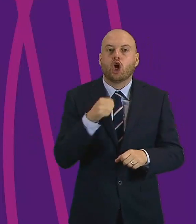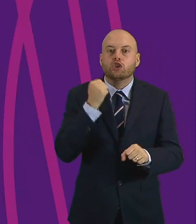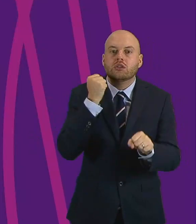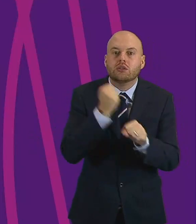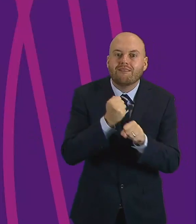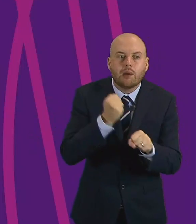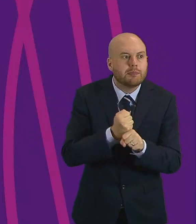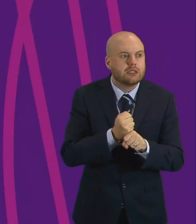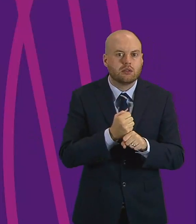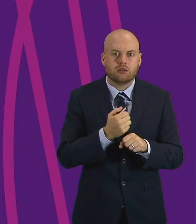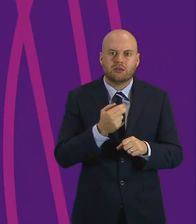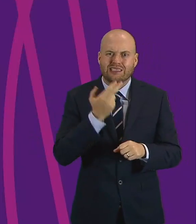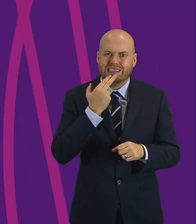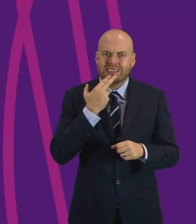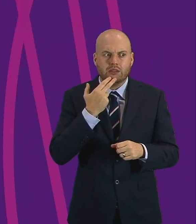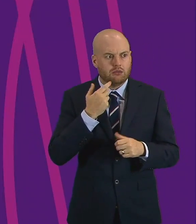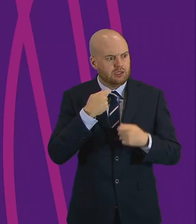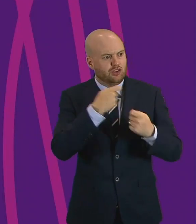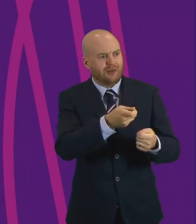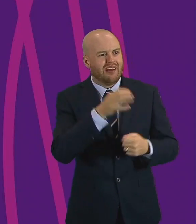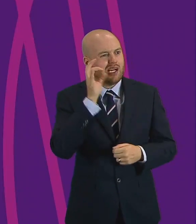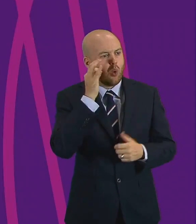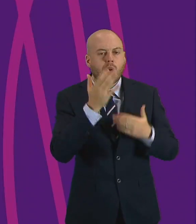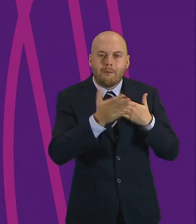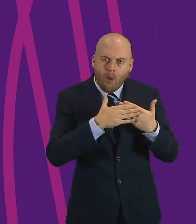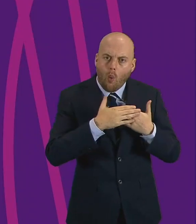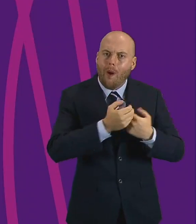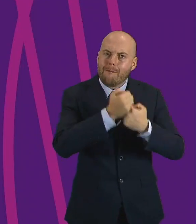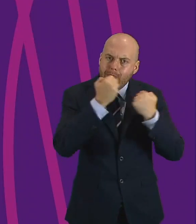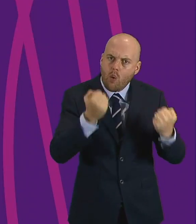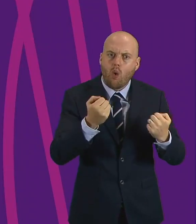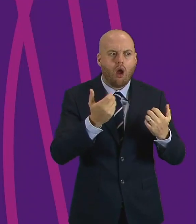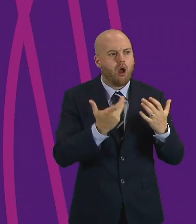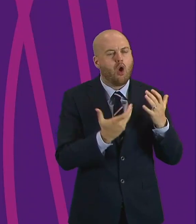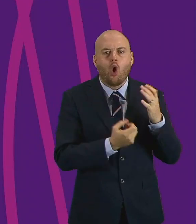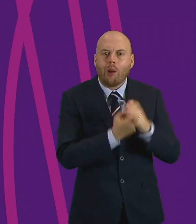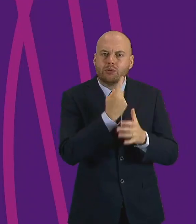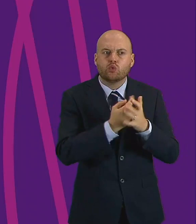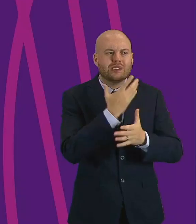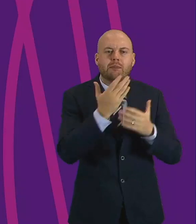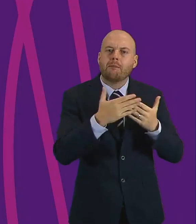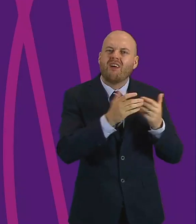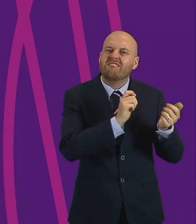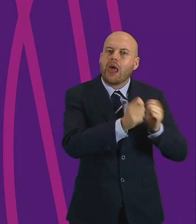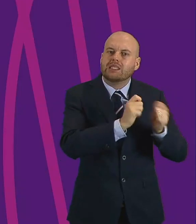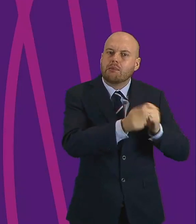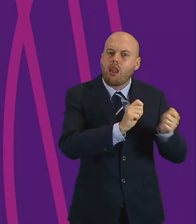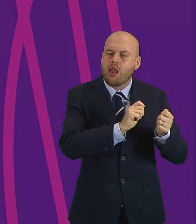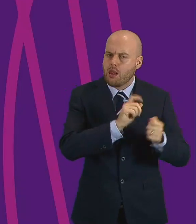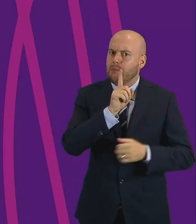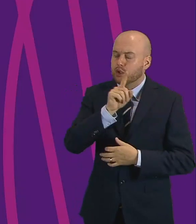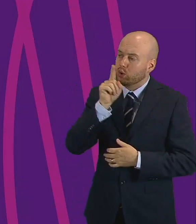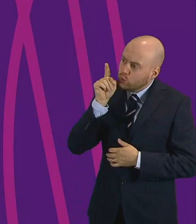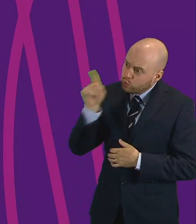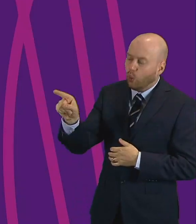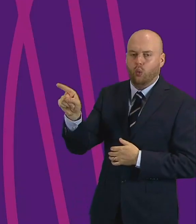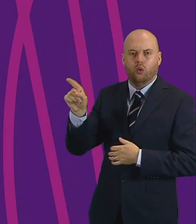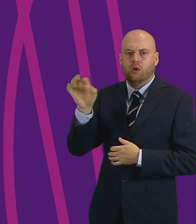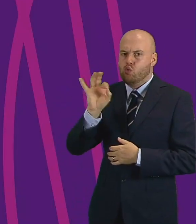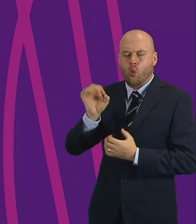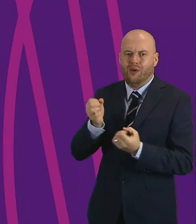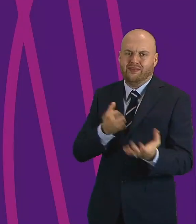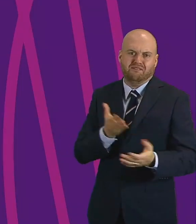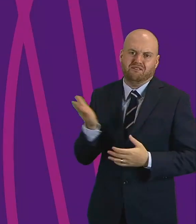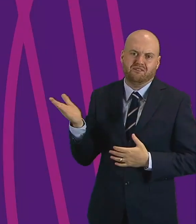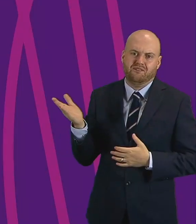give councils many more powers, many more opportunities to have fiscal flexibility that you have not given them. We